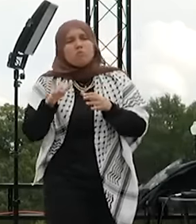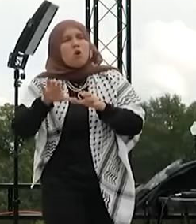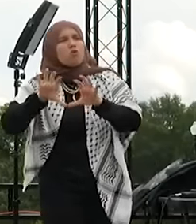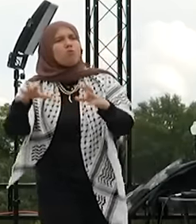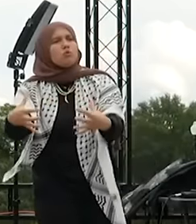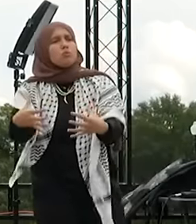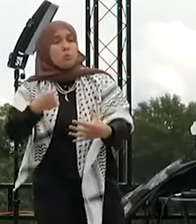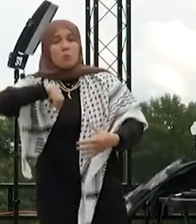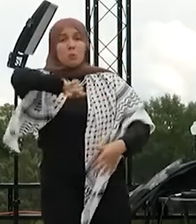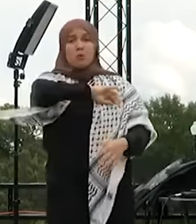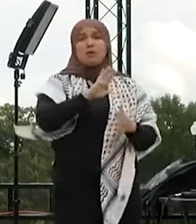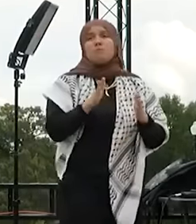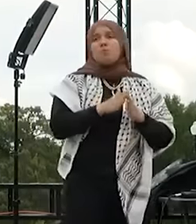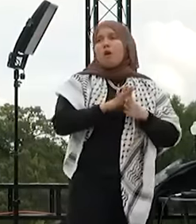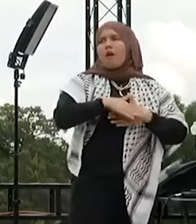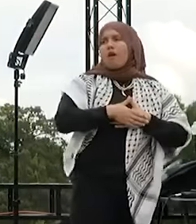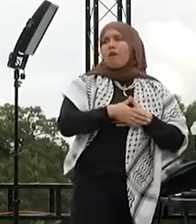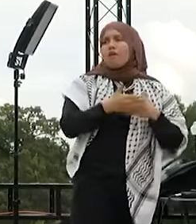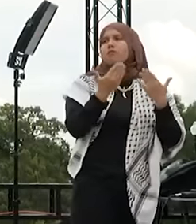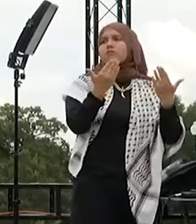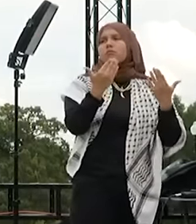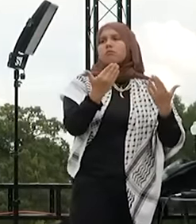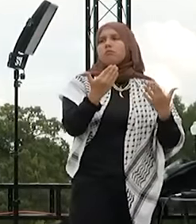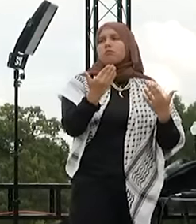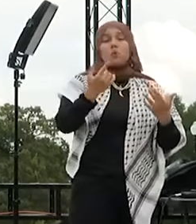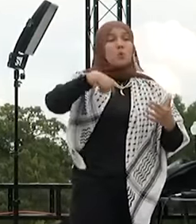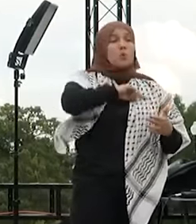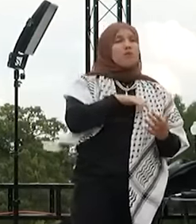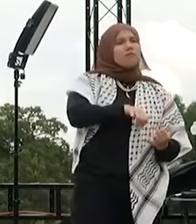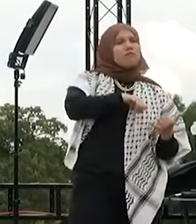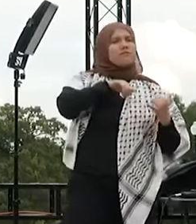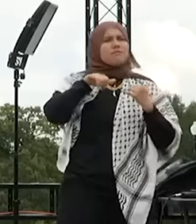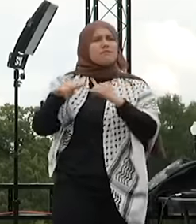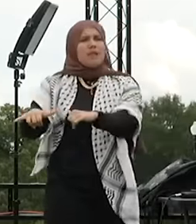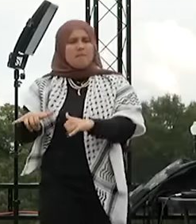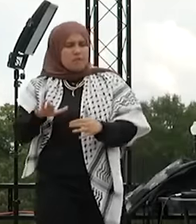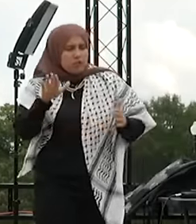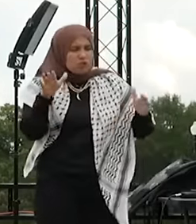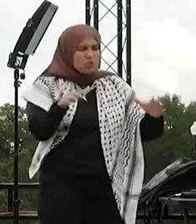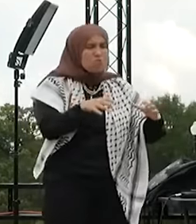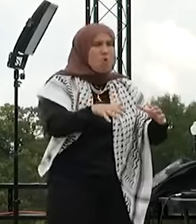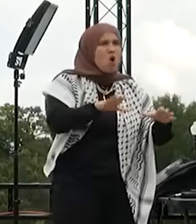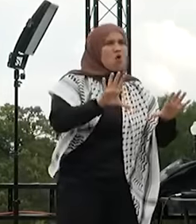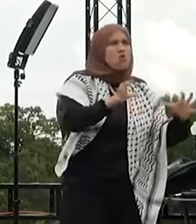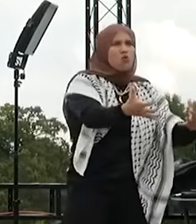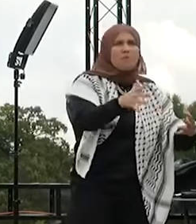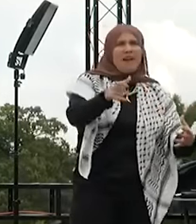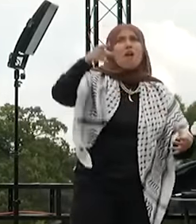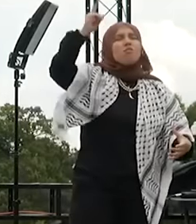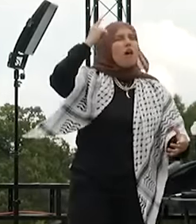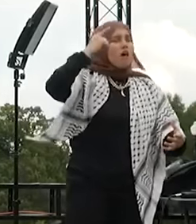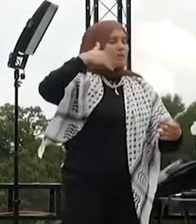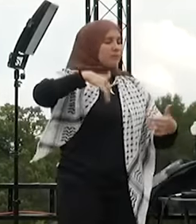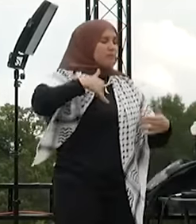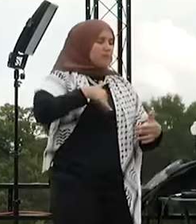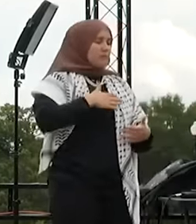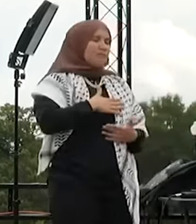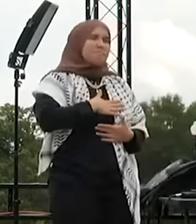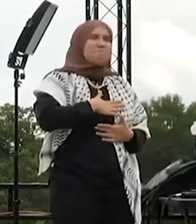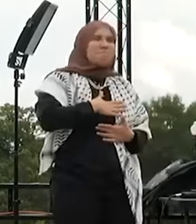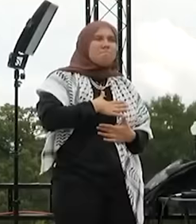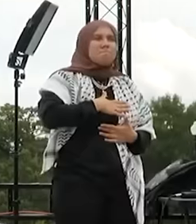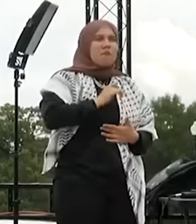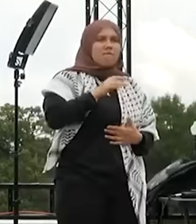pray that we can be that small dedicated group that He is pleased with and proud of, and that we